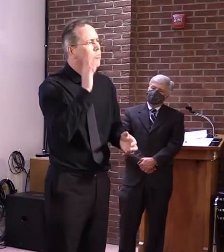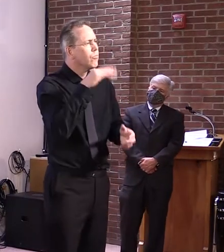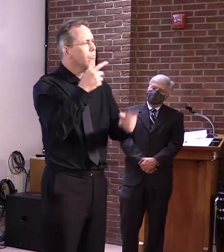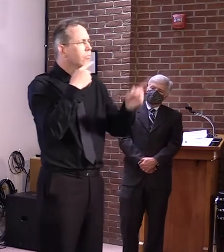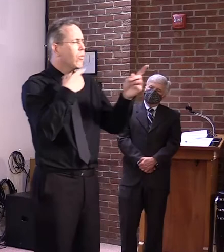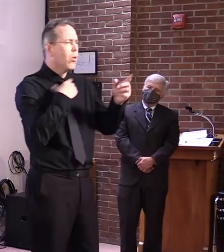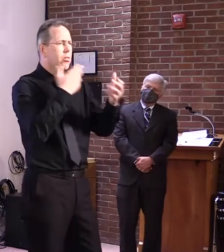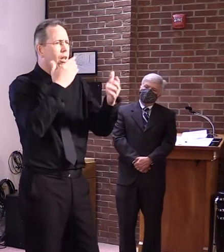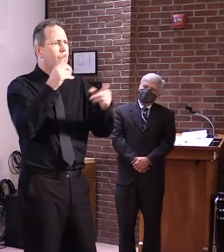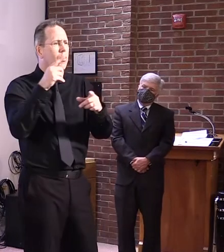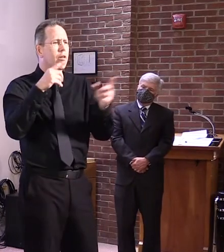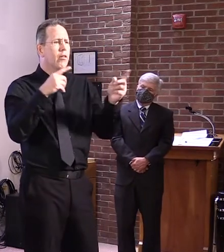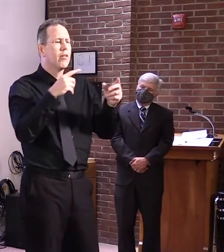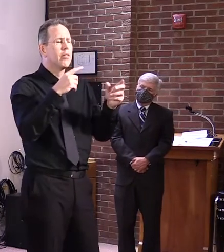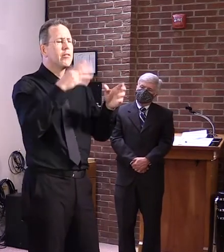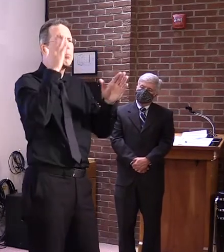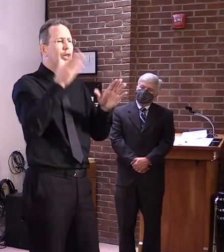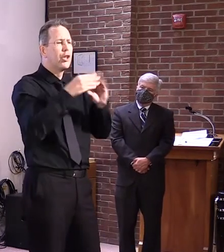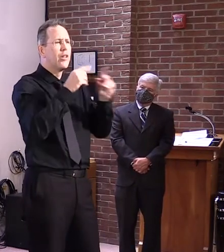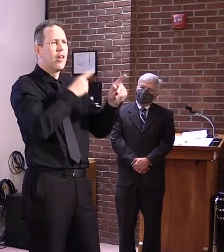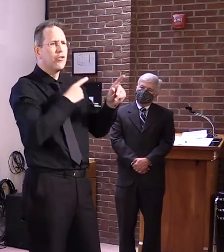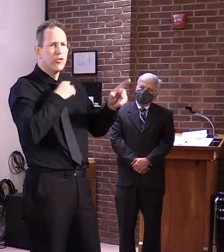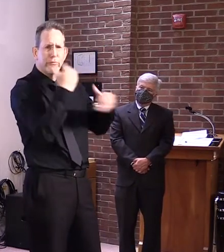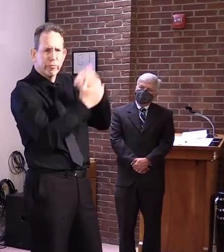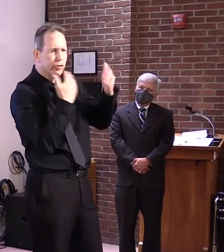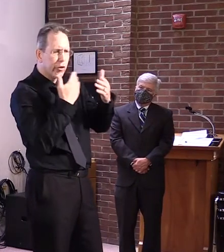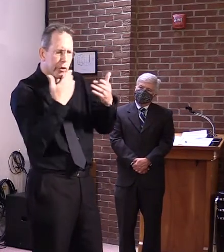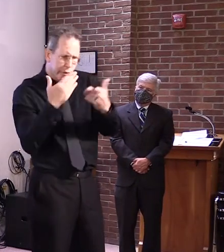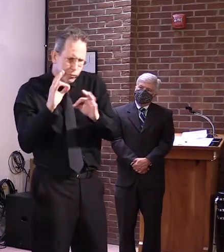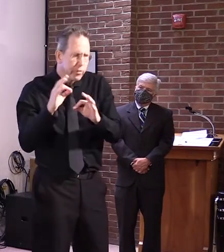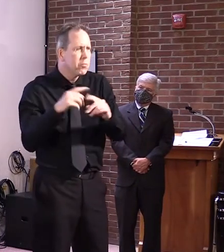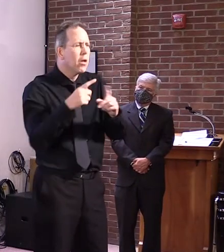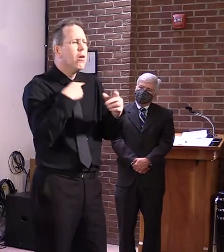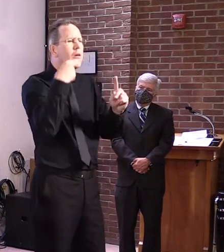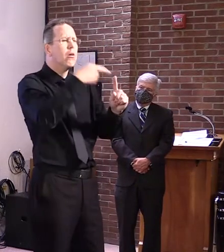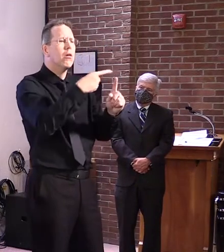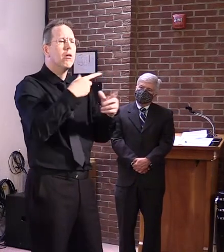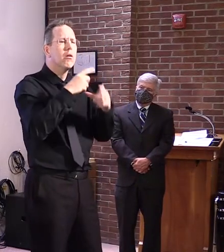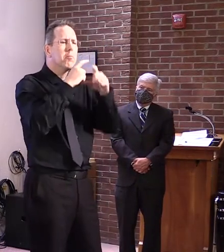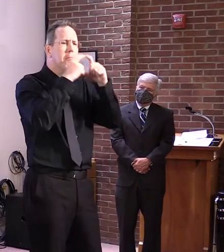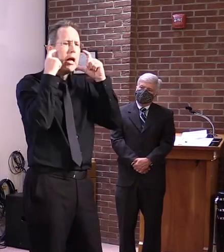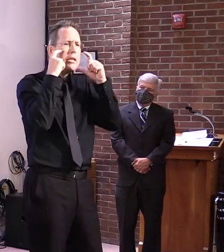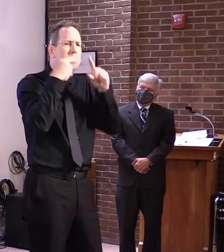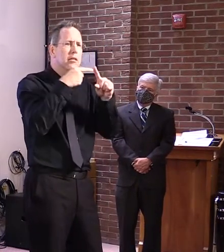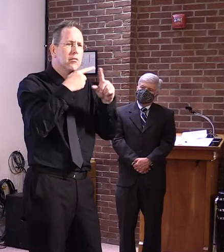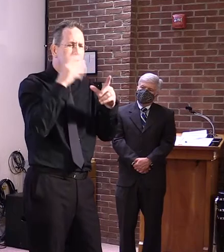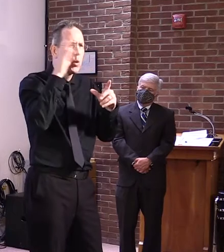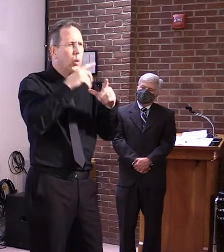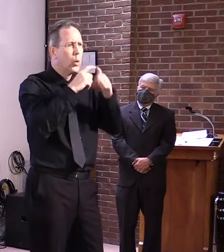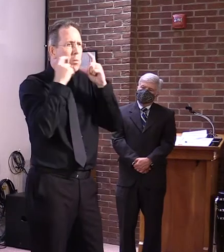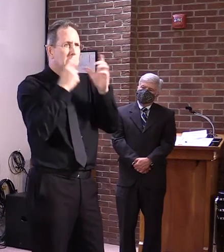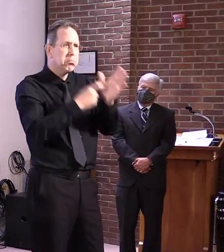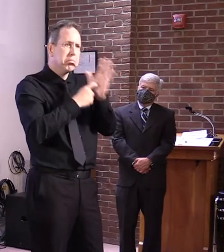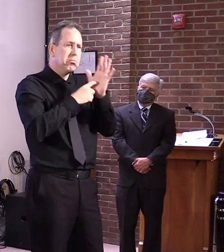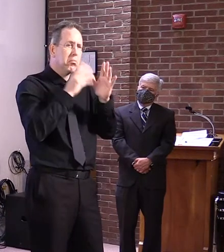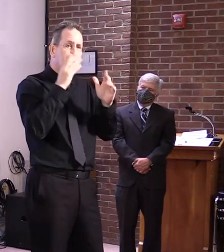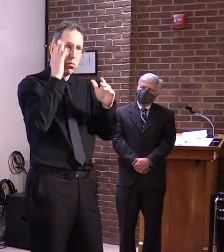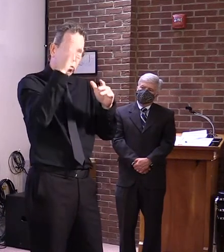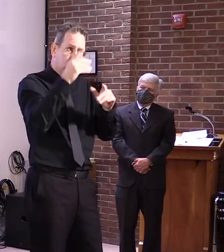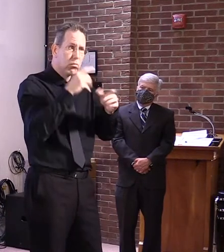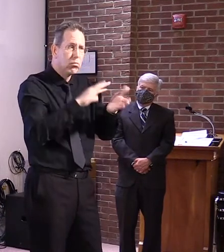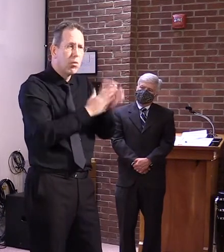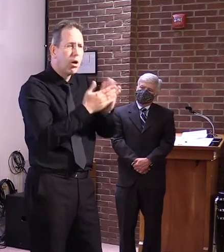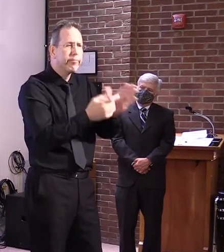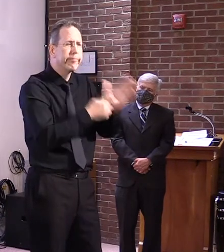difficult. Even in the states who have mandated, for instance, New York has mandated, and they can't enforce. We're hearing enforcement